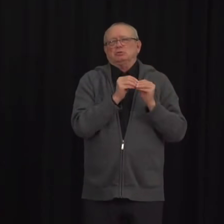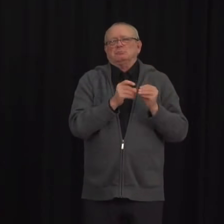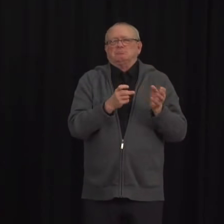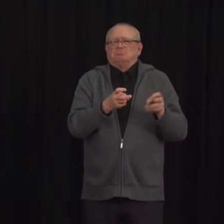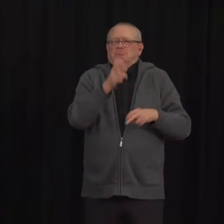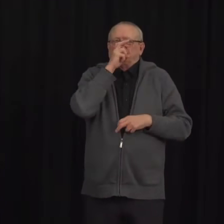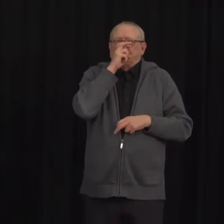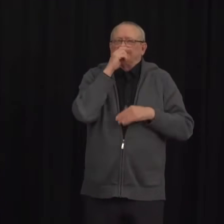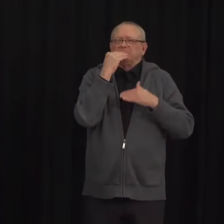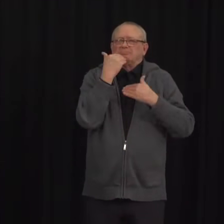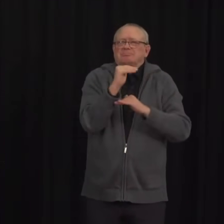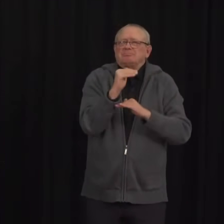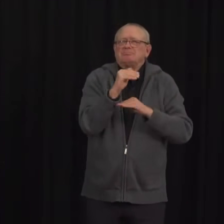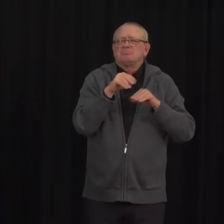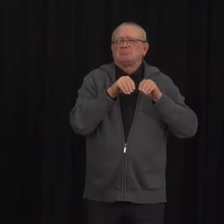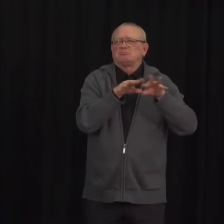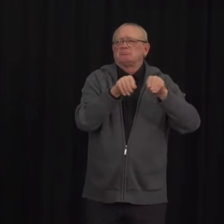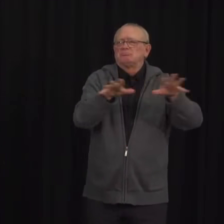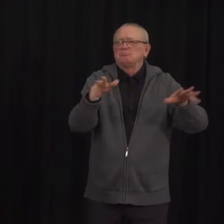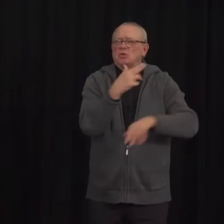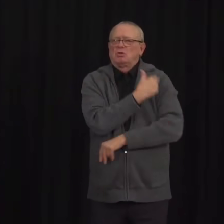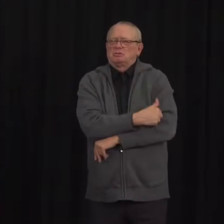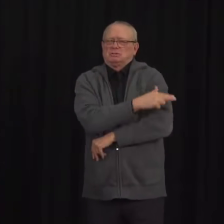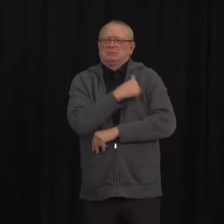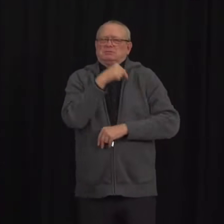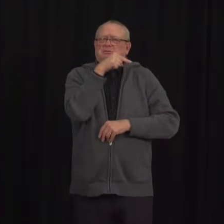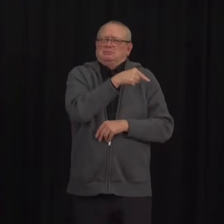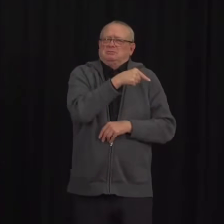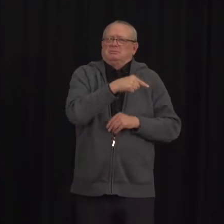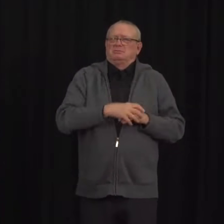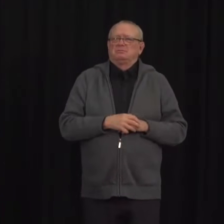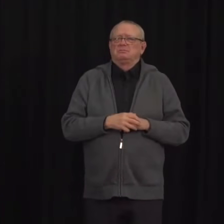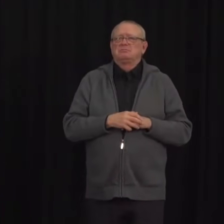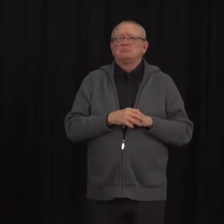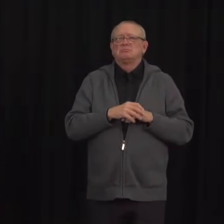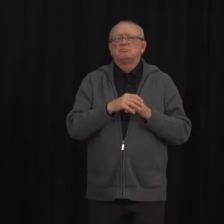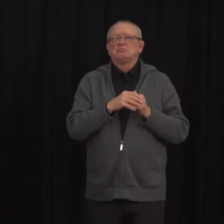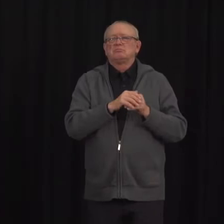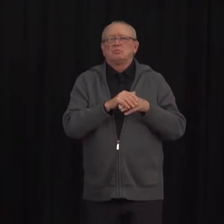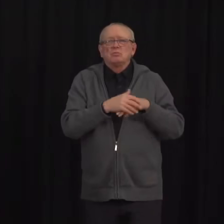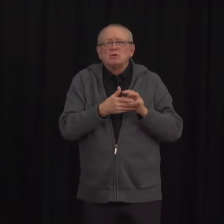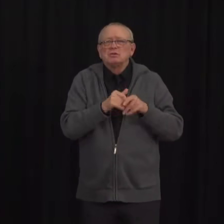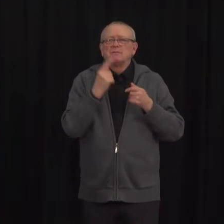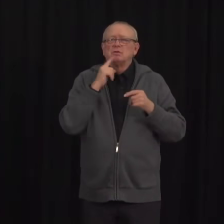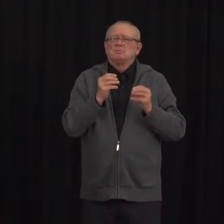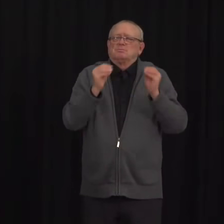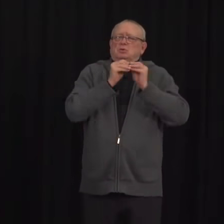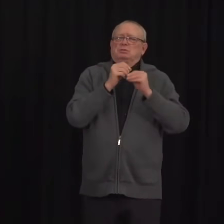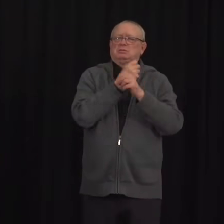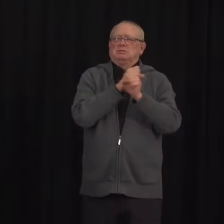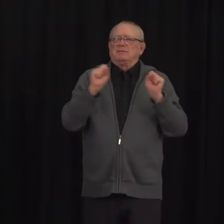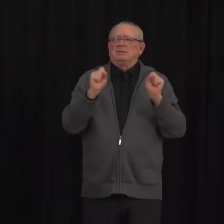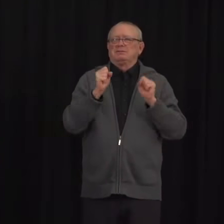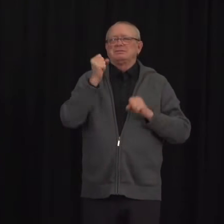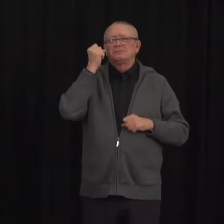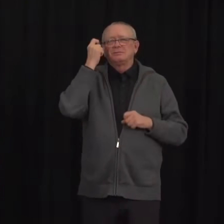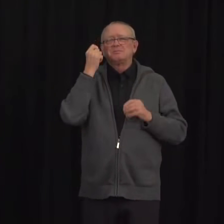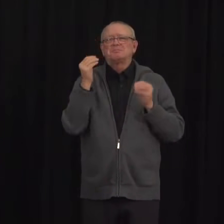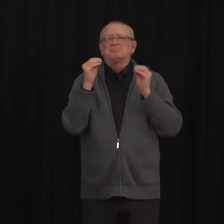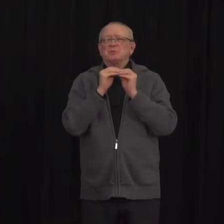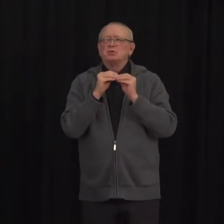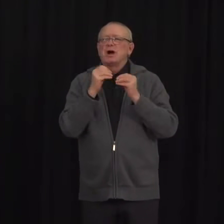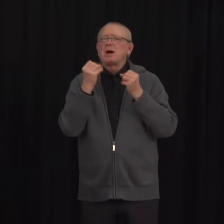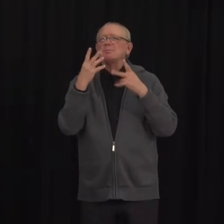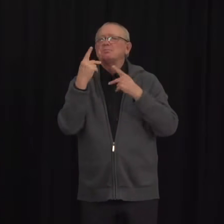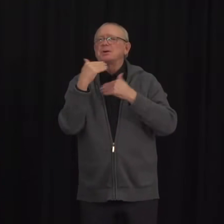in hospital. These processes enhance safety, but also limit capacity, including much more aggressive